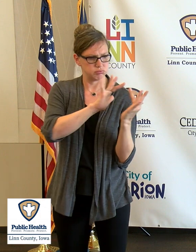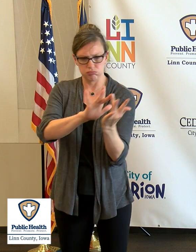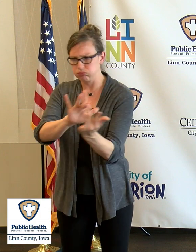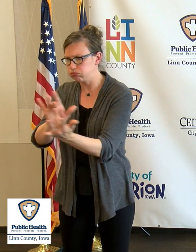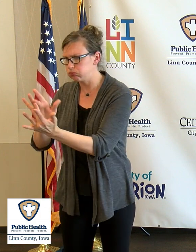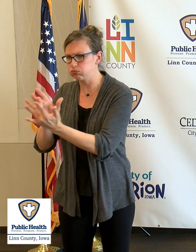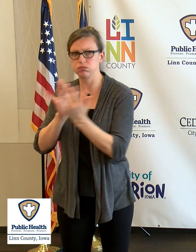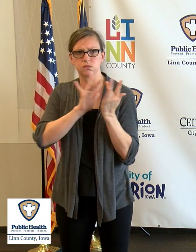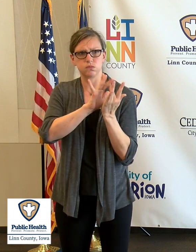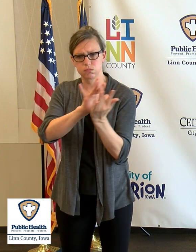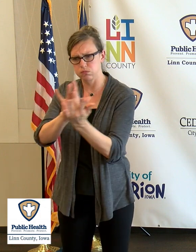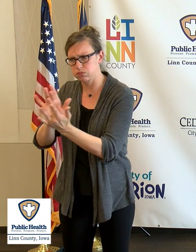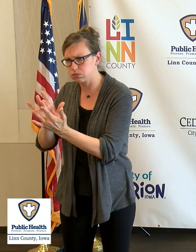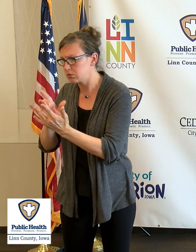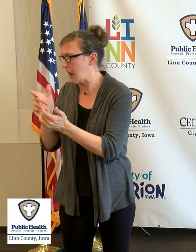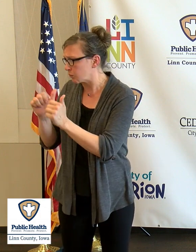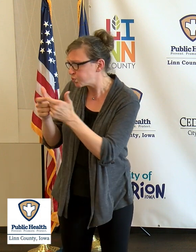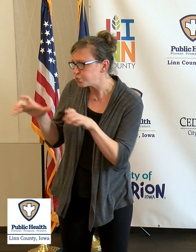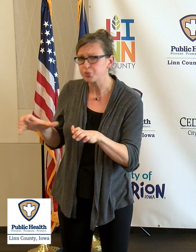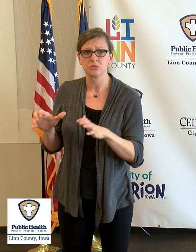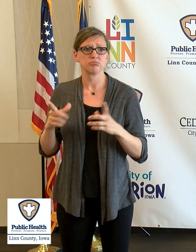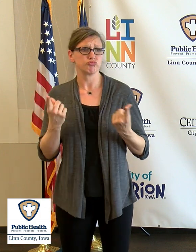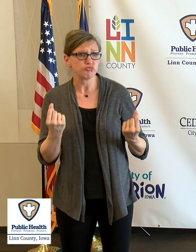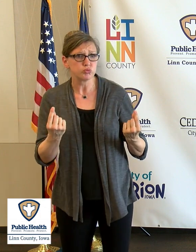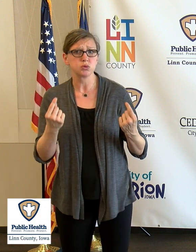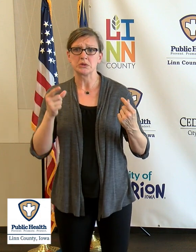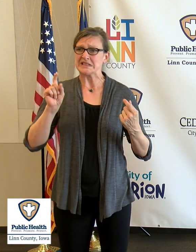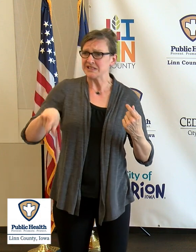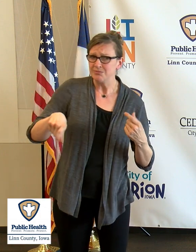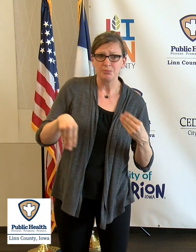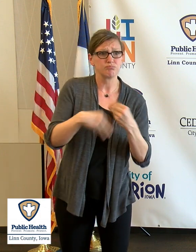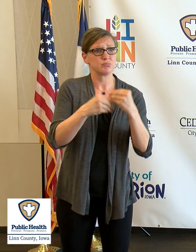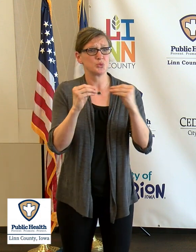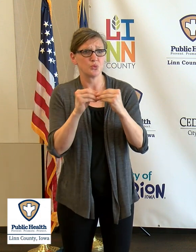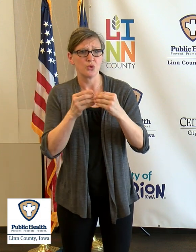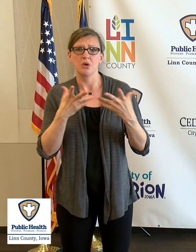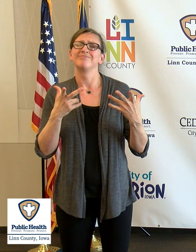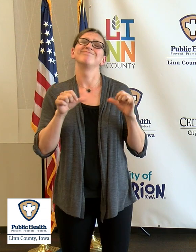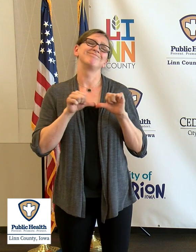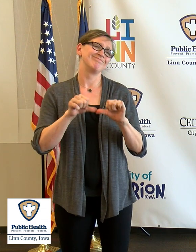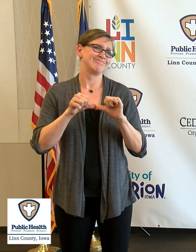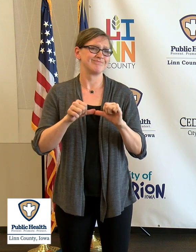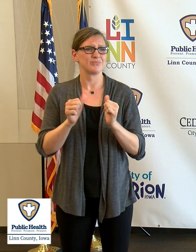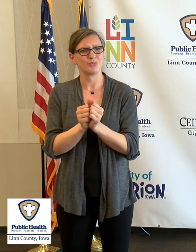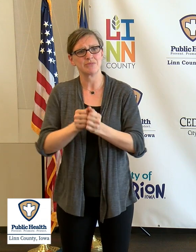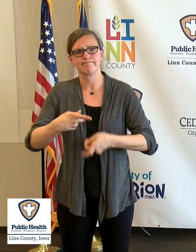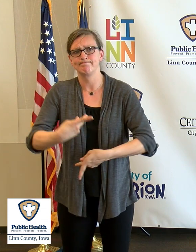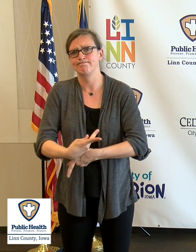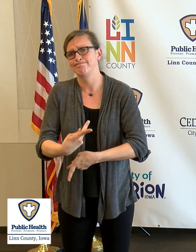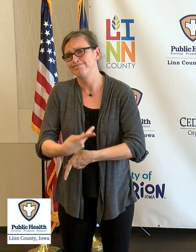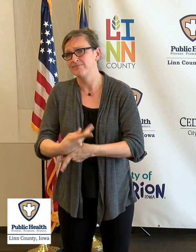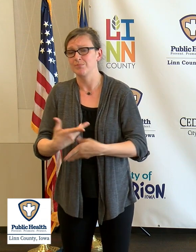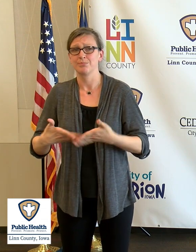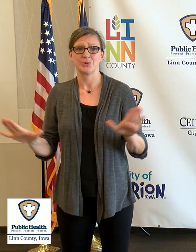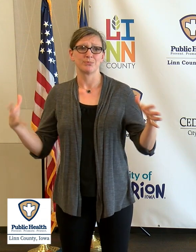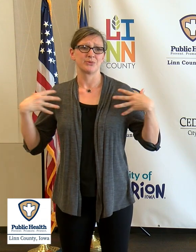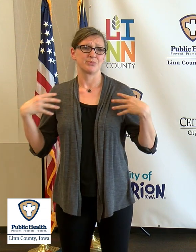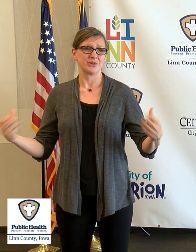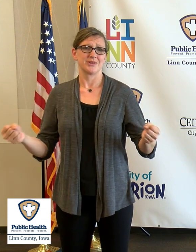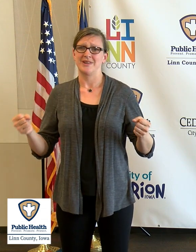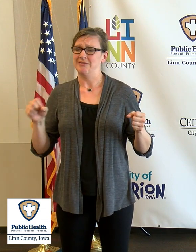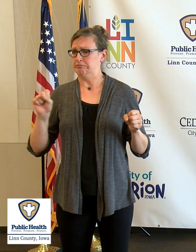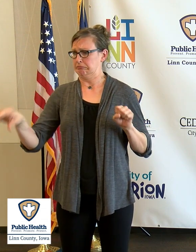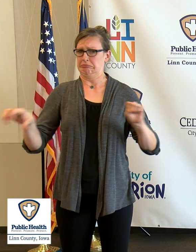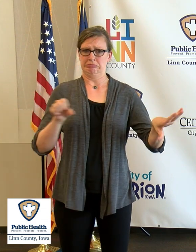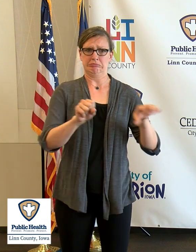In addition to working with our long-term care facilities, Linn County Public Health is currently providing assistance to reduce